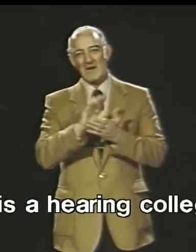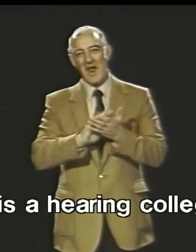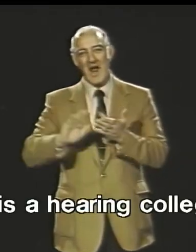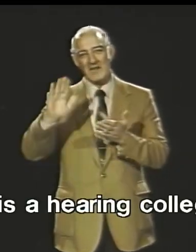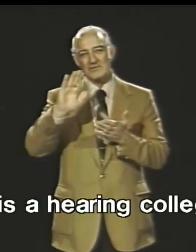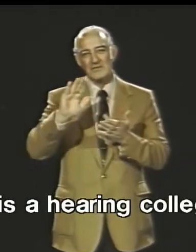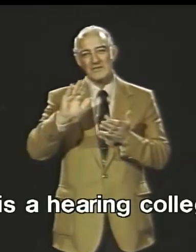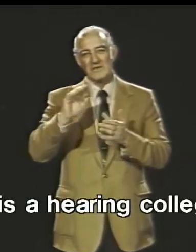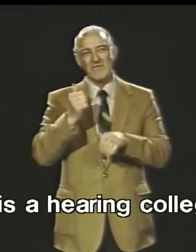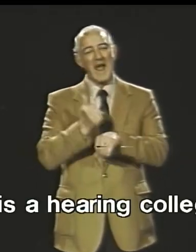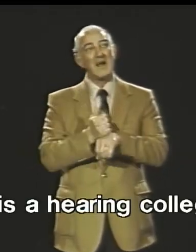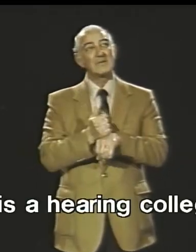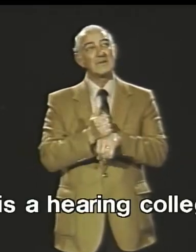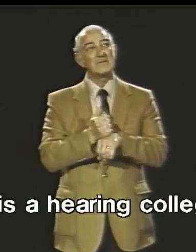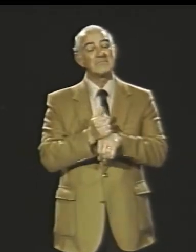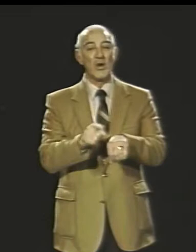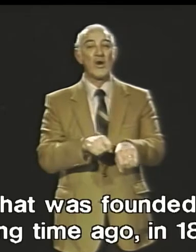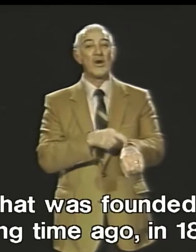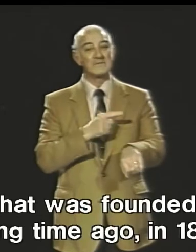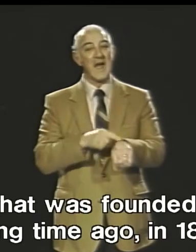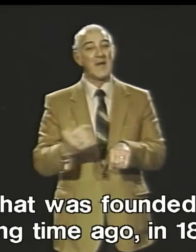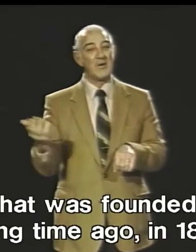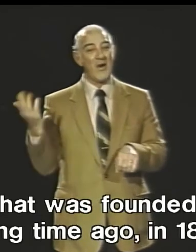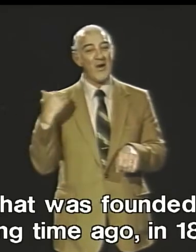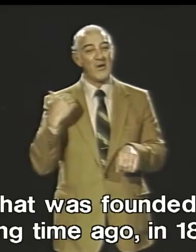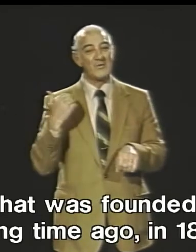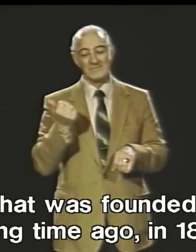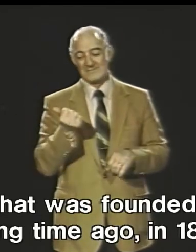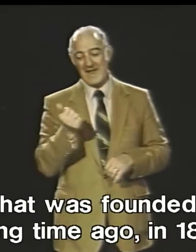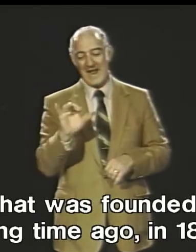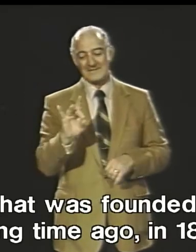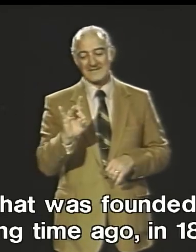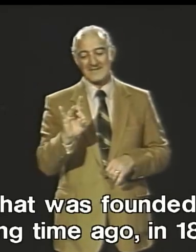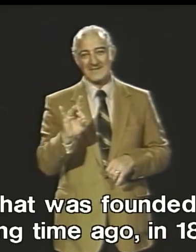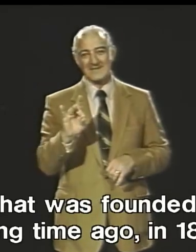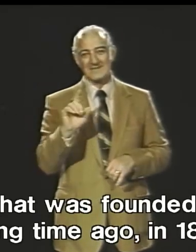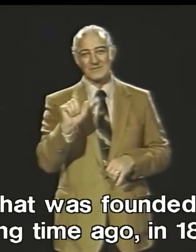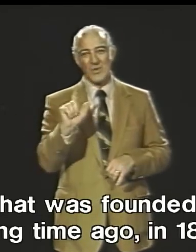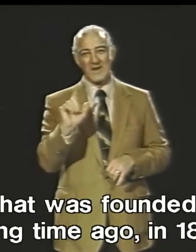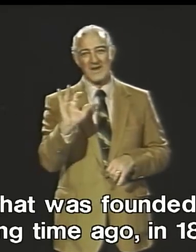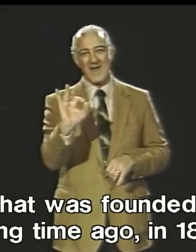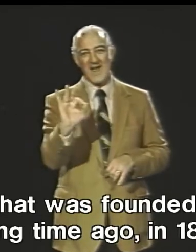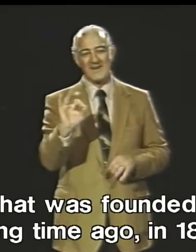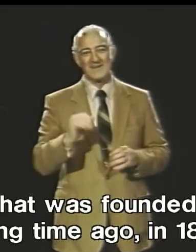It's a hearing college founded a long time ago in